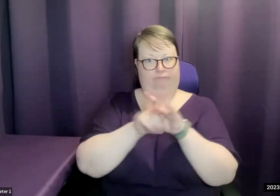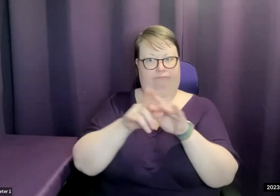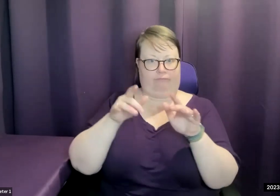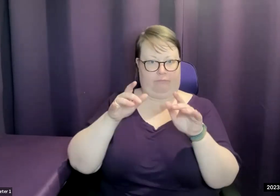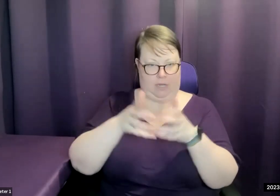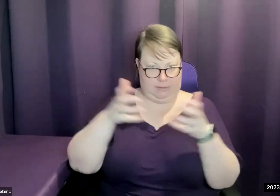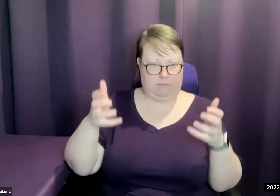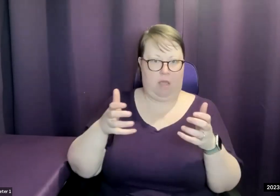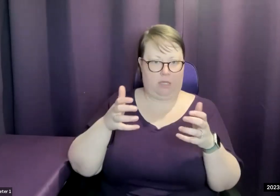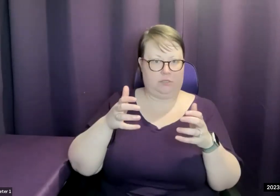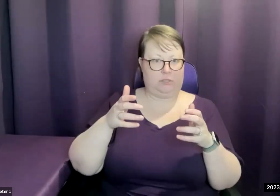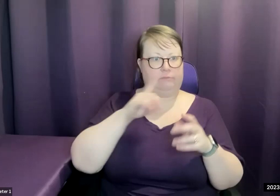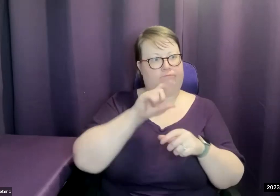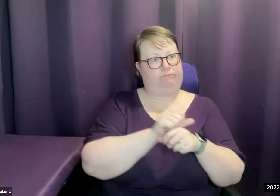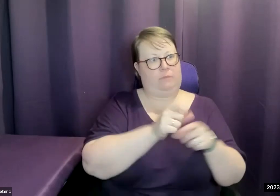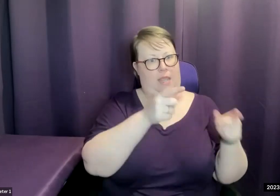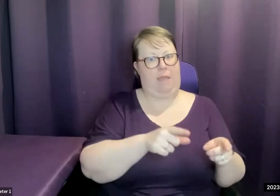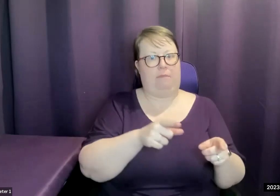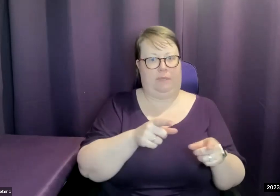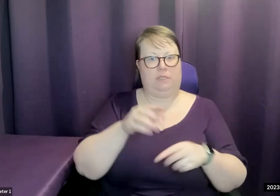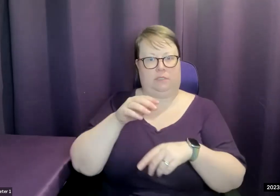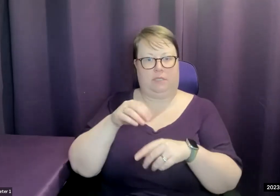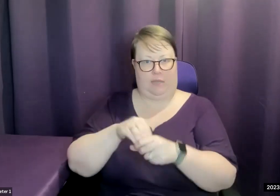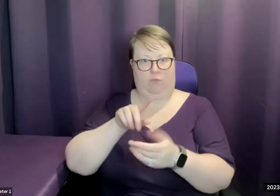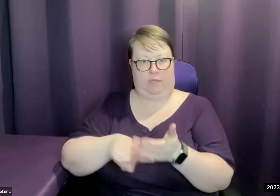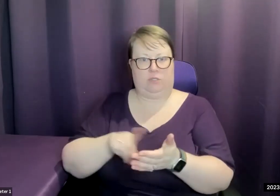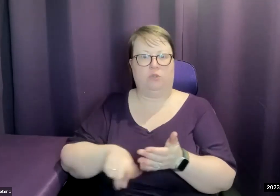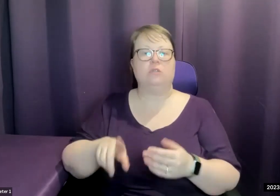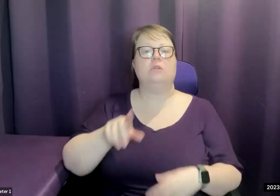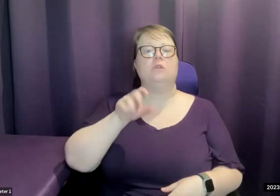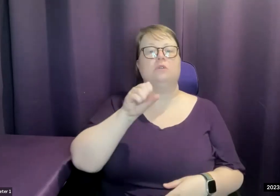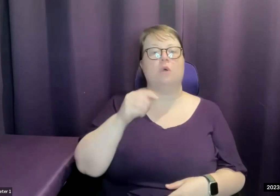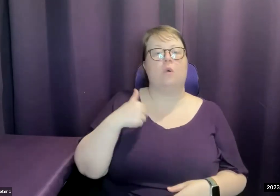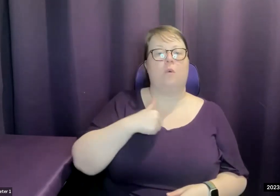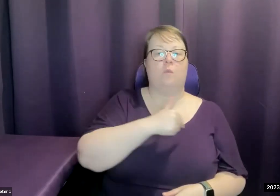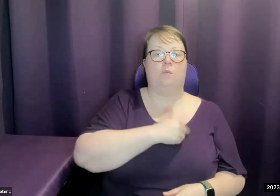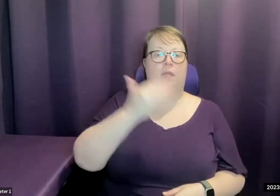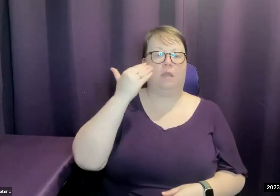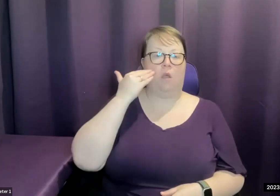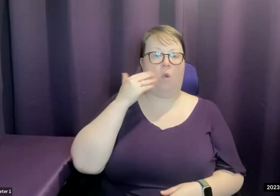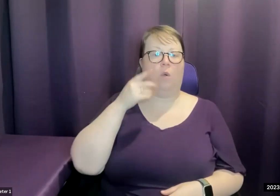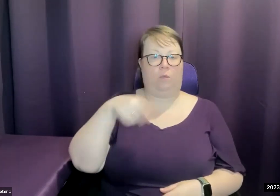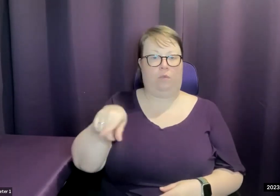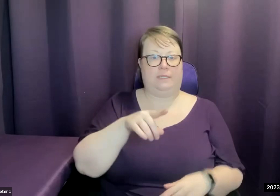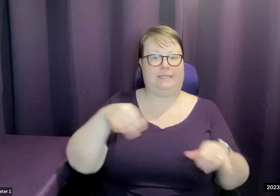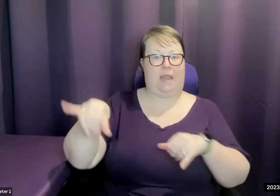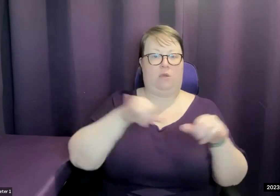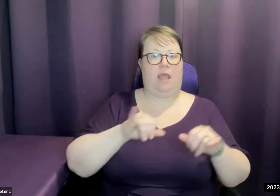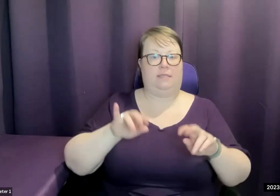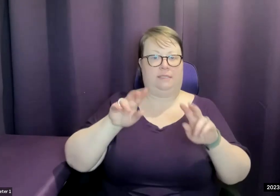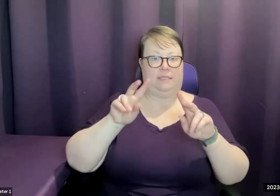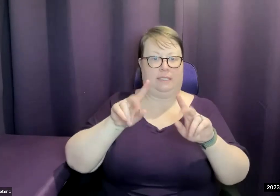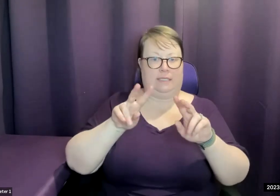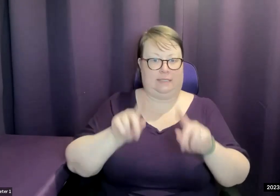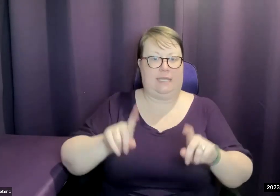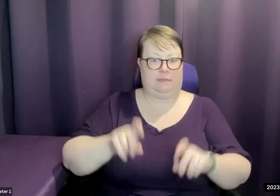residency. We have hypothesized that barriers to accommodation are the drivers of the lower scores and the extended time to graduation. And